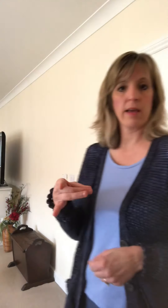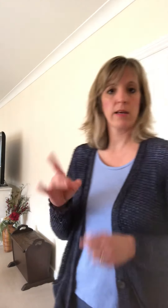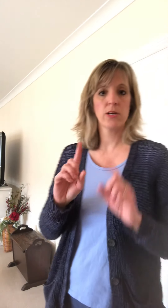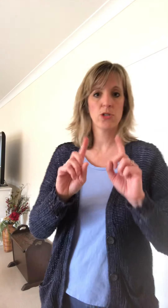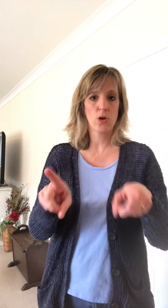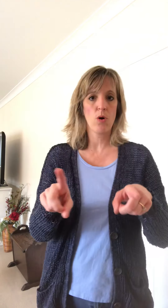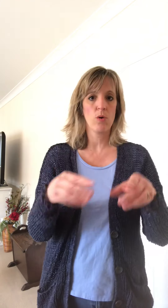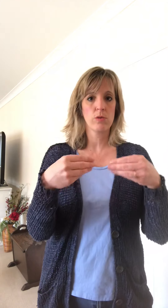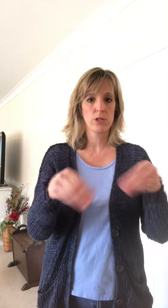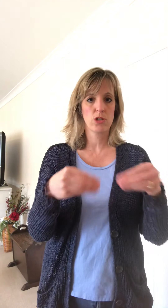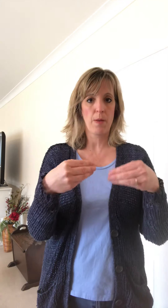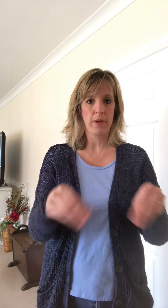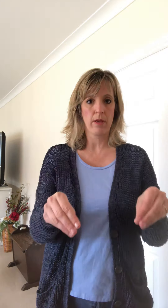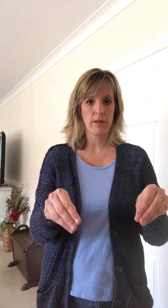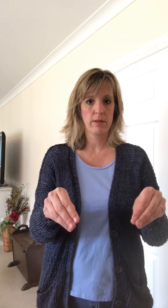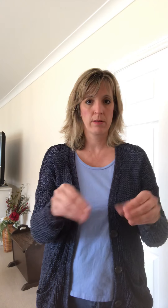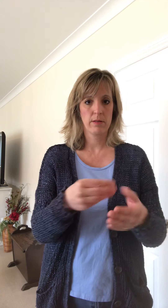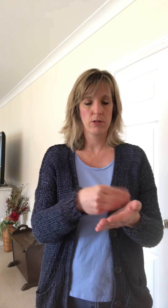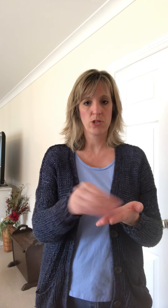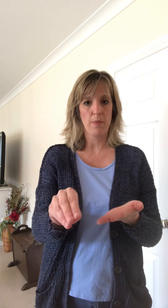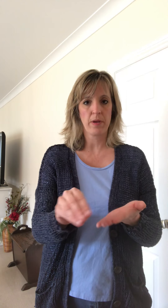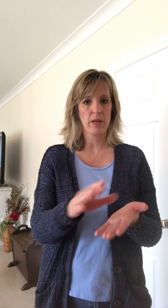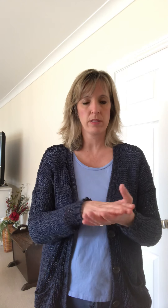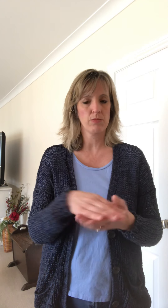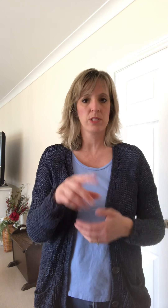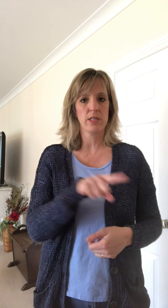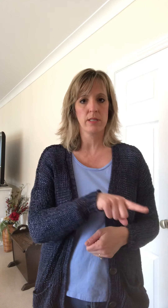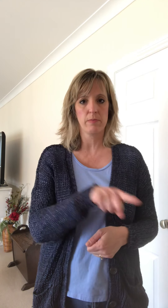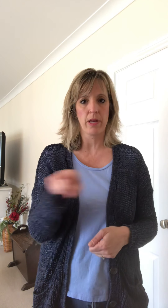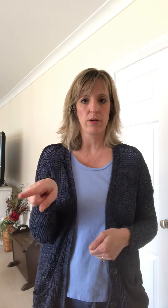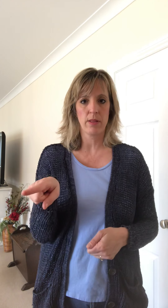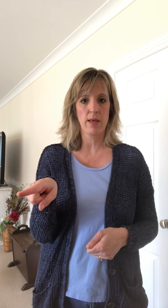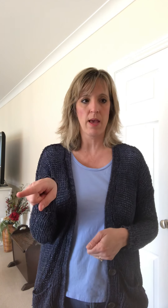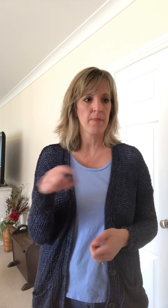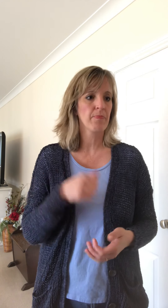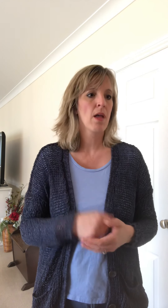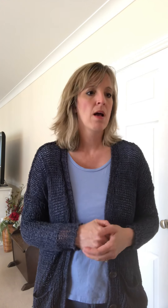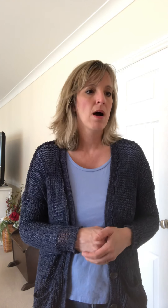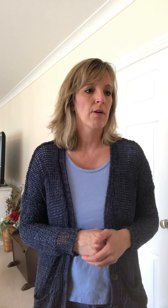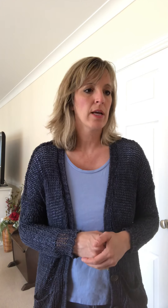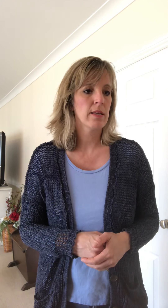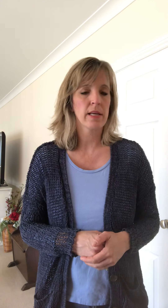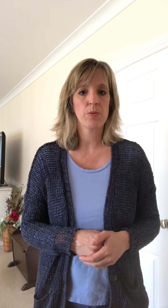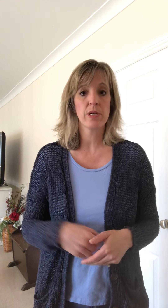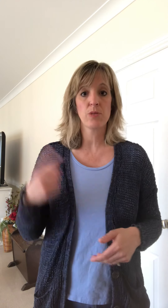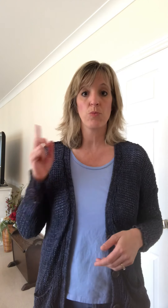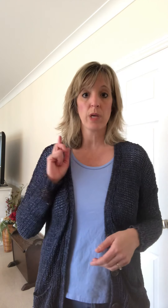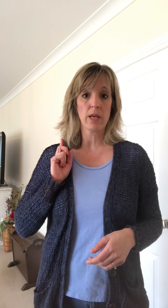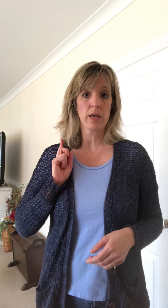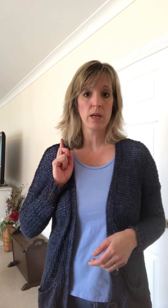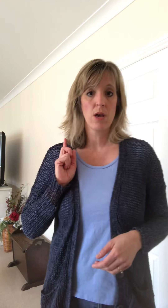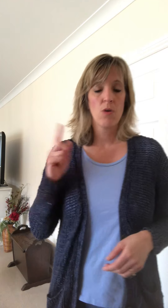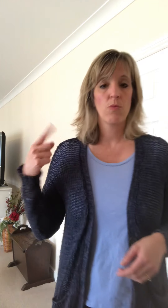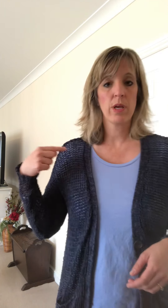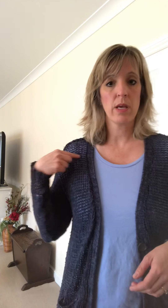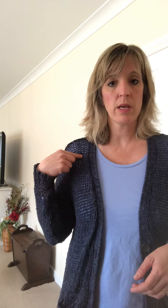like to go shopping, or shopping, which it doesn't matter. They. All right, the next one is we. We